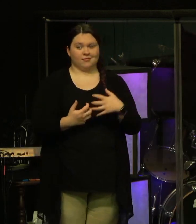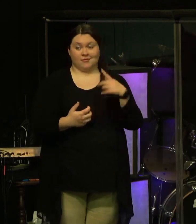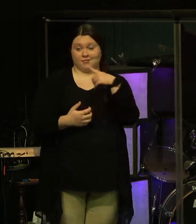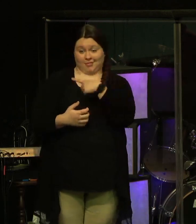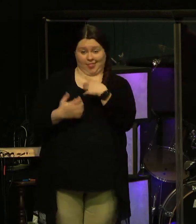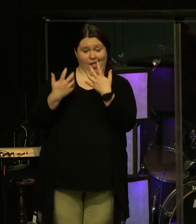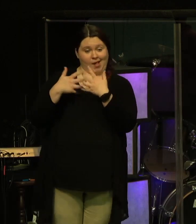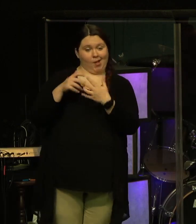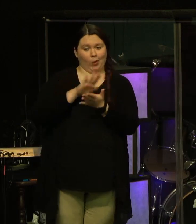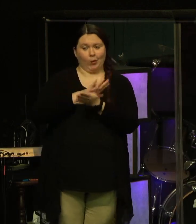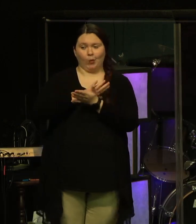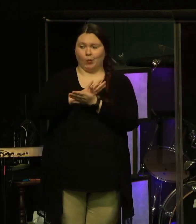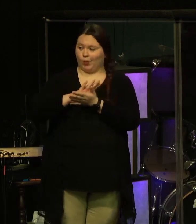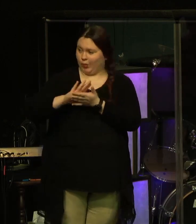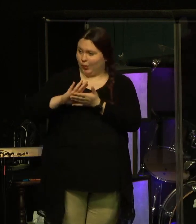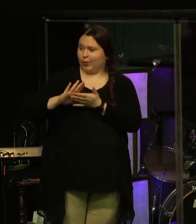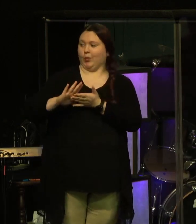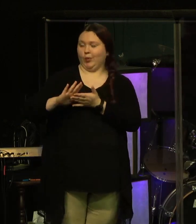engine?